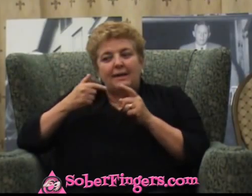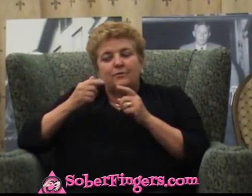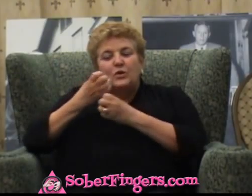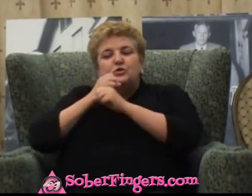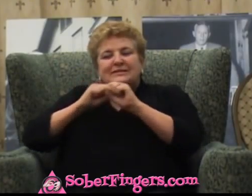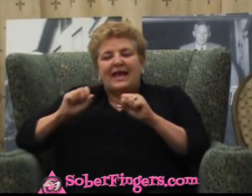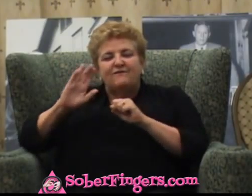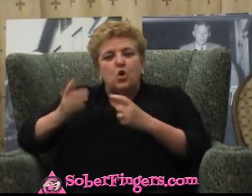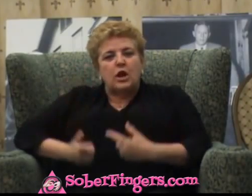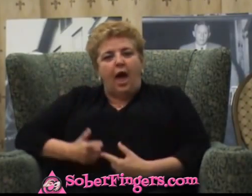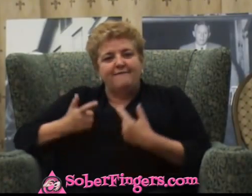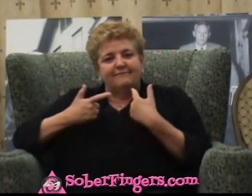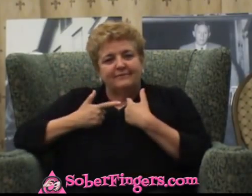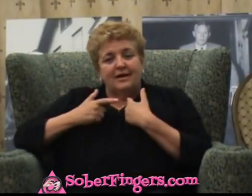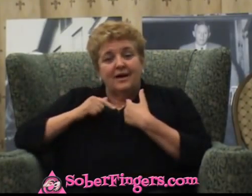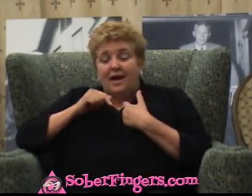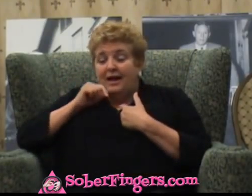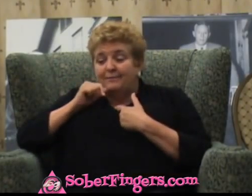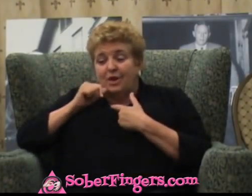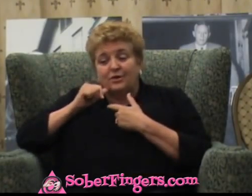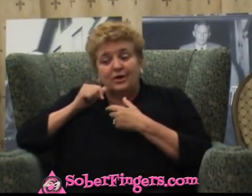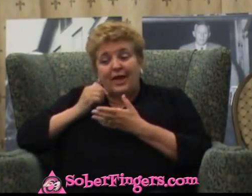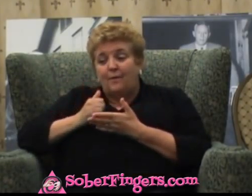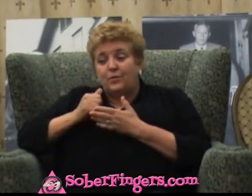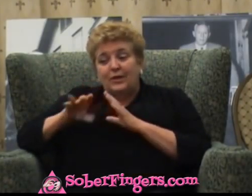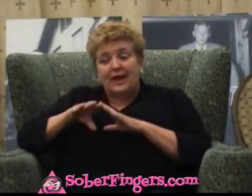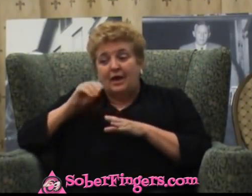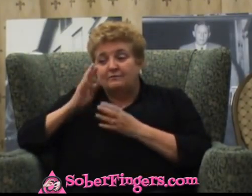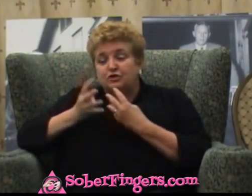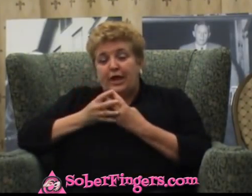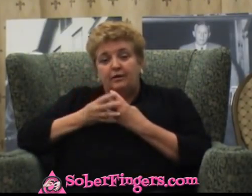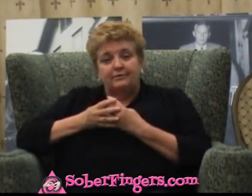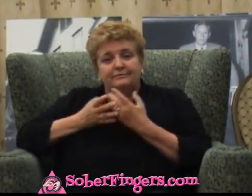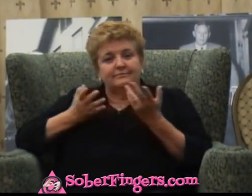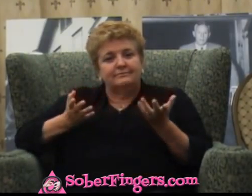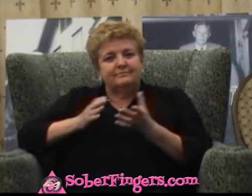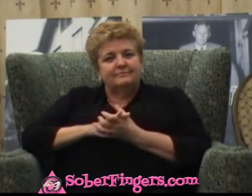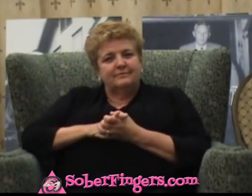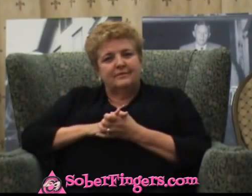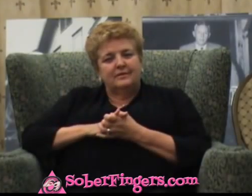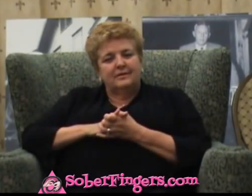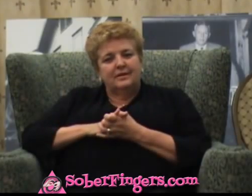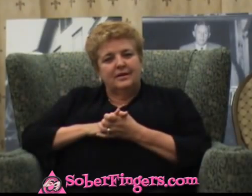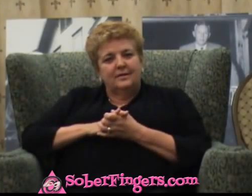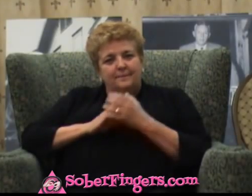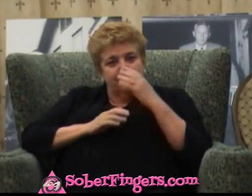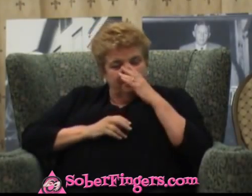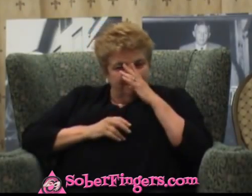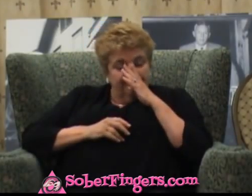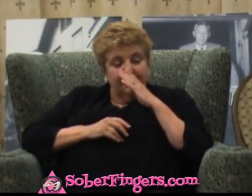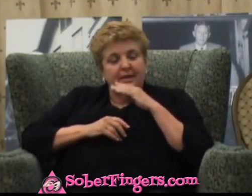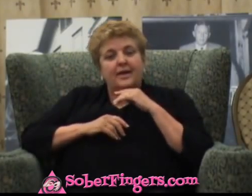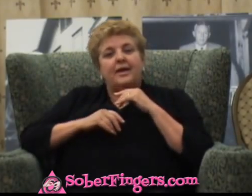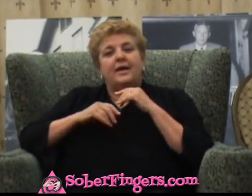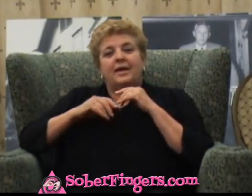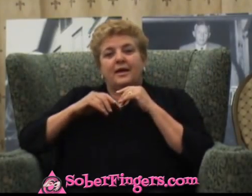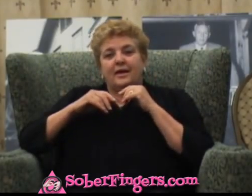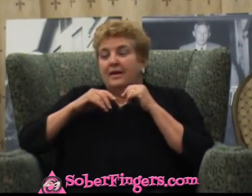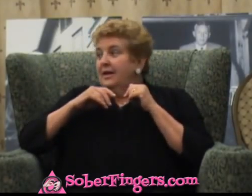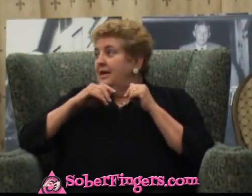said, "Isabel, you can do this." And she said, "Are you going to watch her? Are you going to save her from killing herself?" And she let me sit